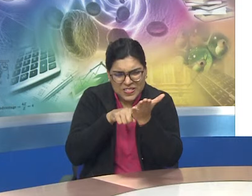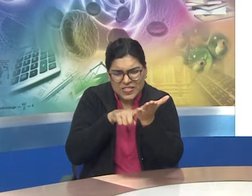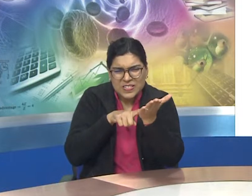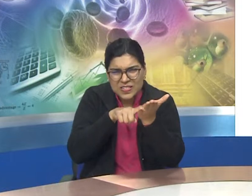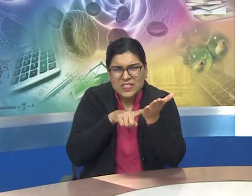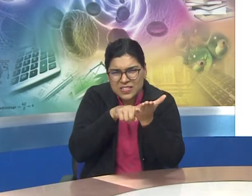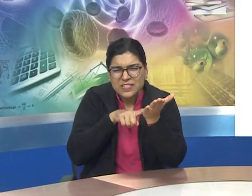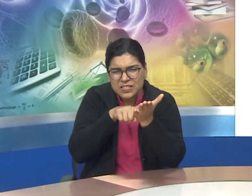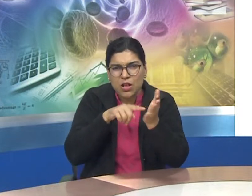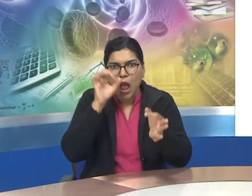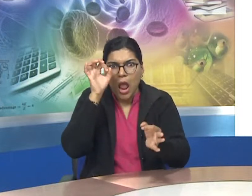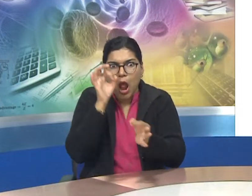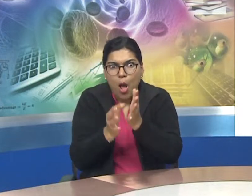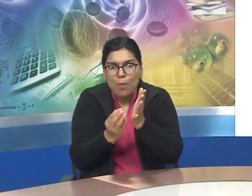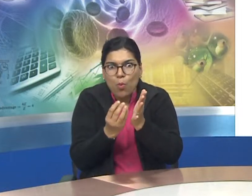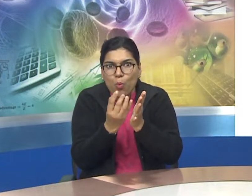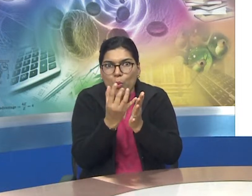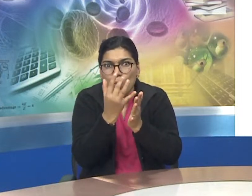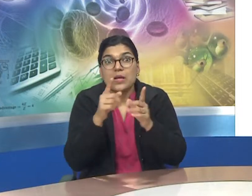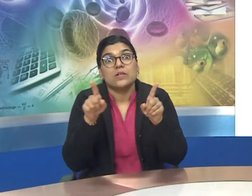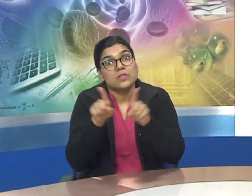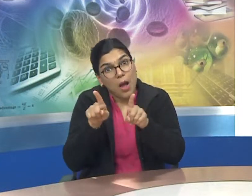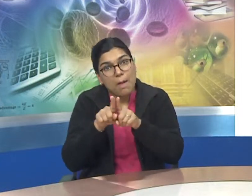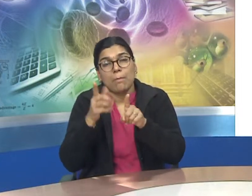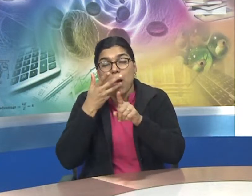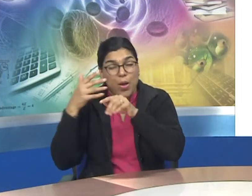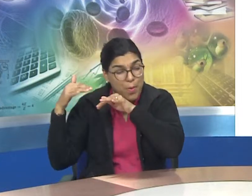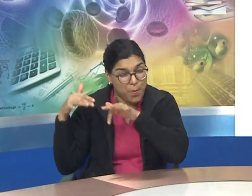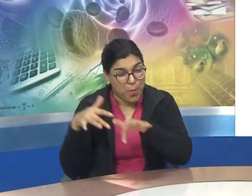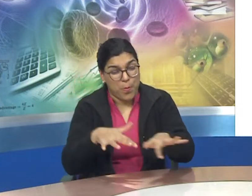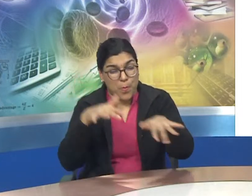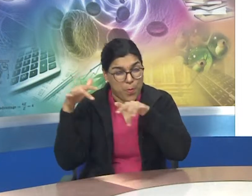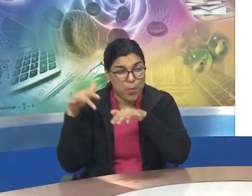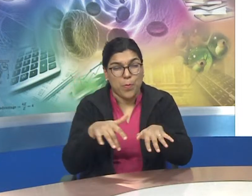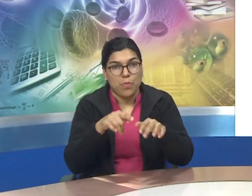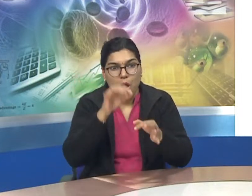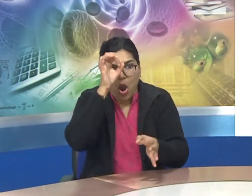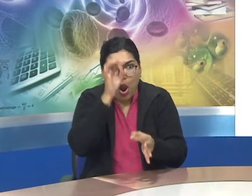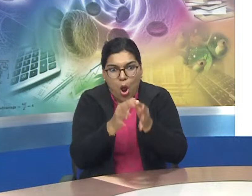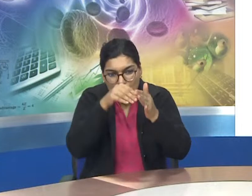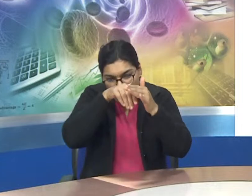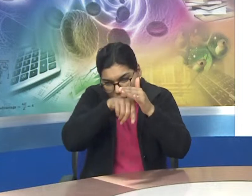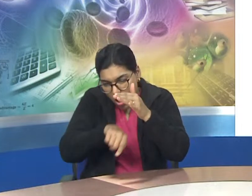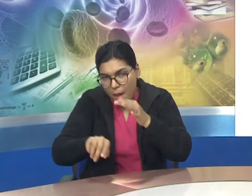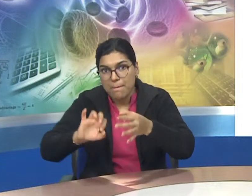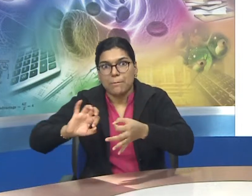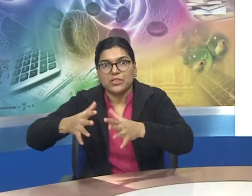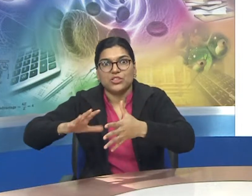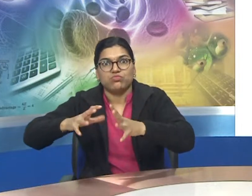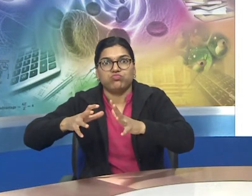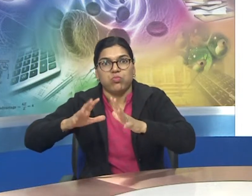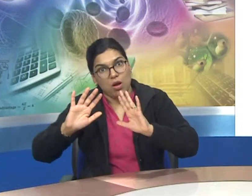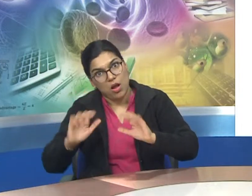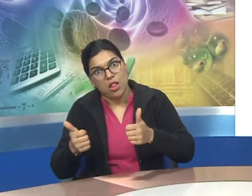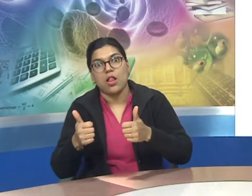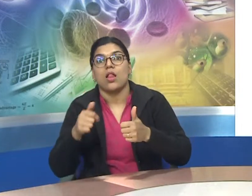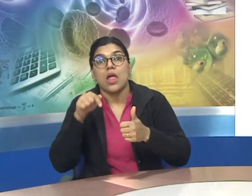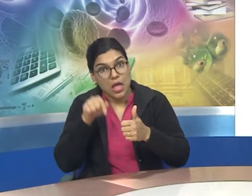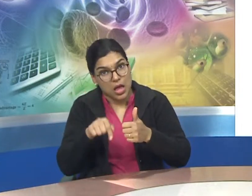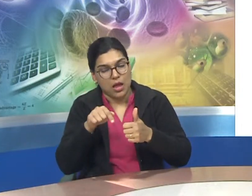it is poured from the top side to the lower side, and that